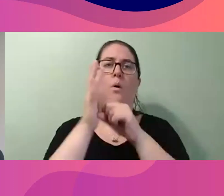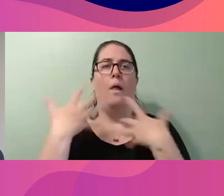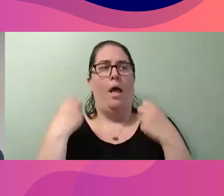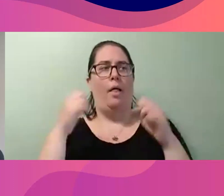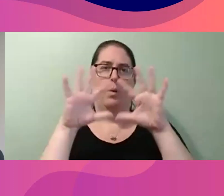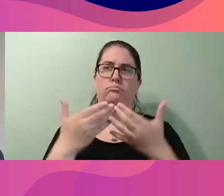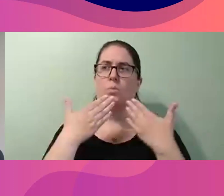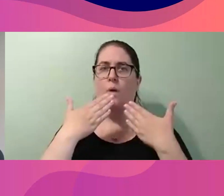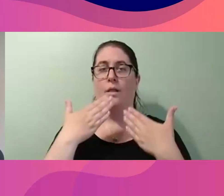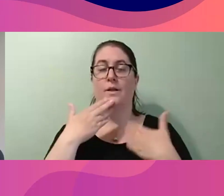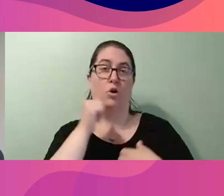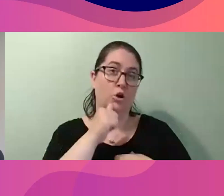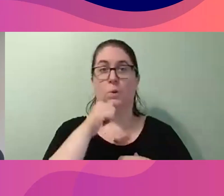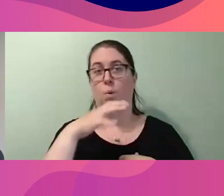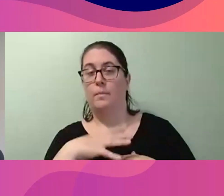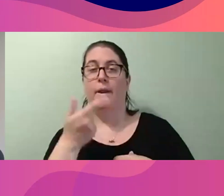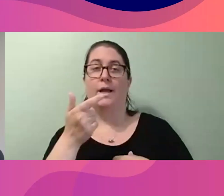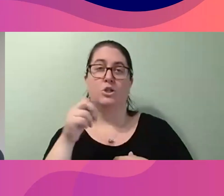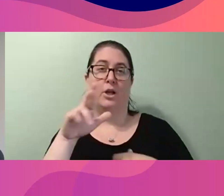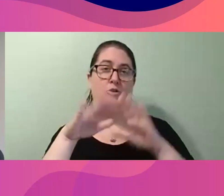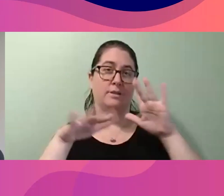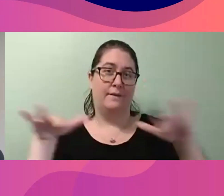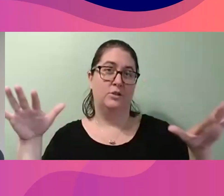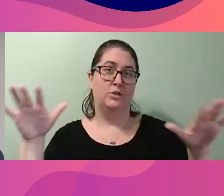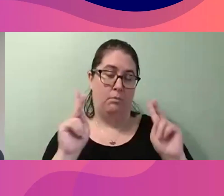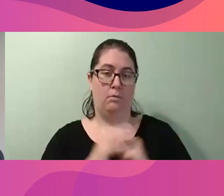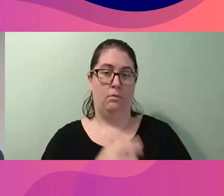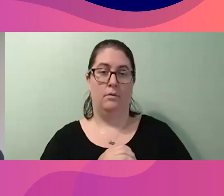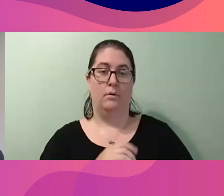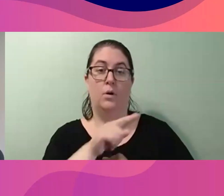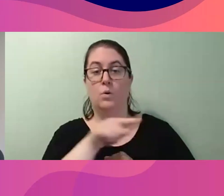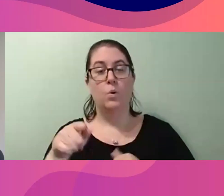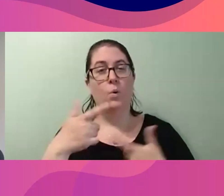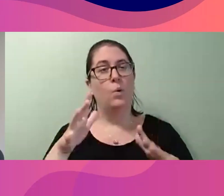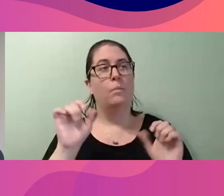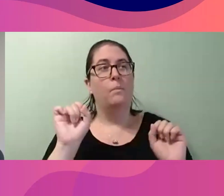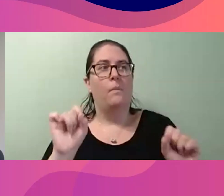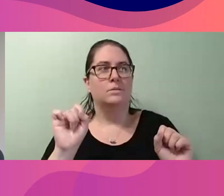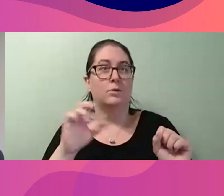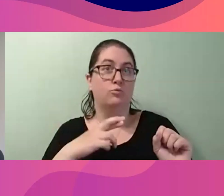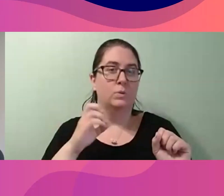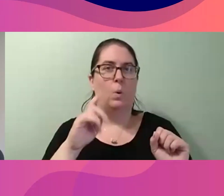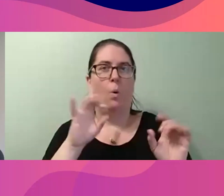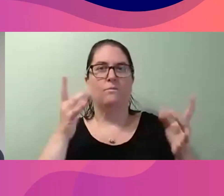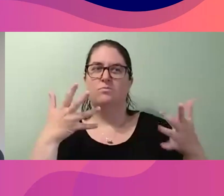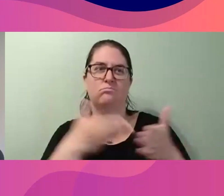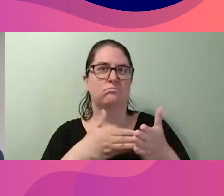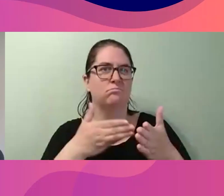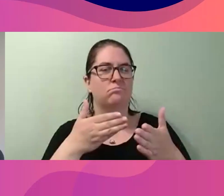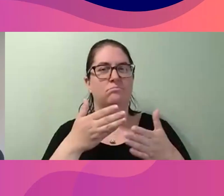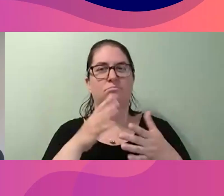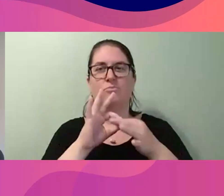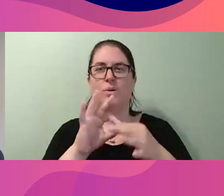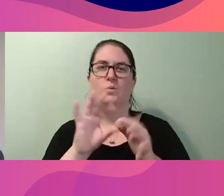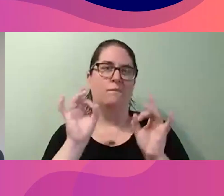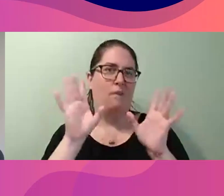wellness of girls, women, and gender diverse people at risk of or affected by violence and adversity over the life